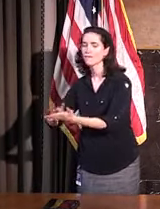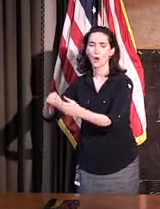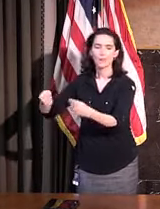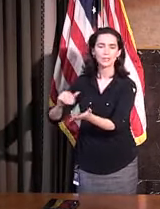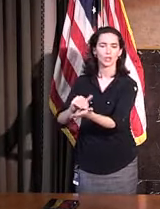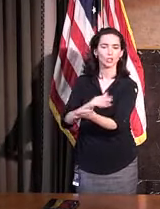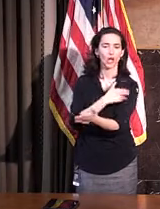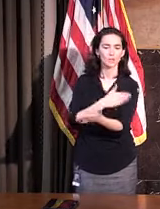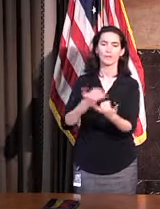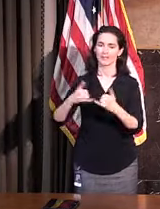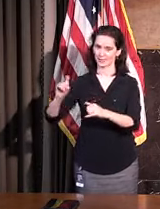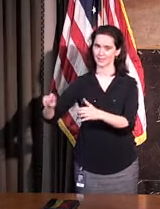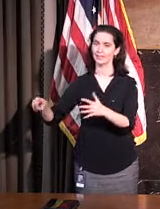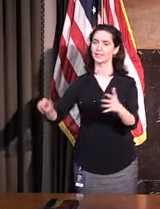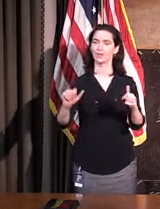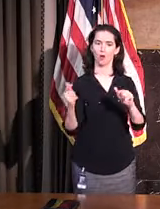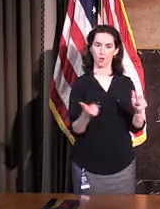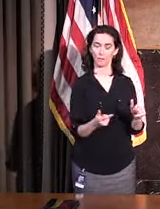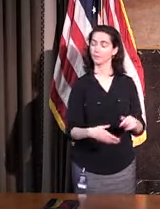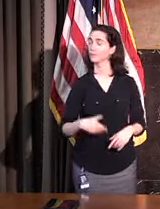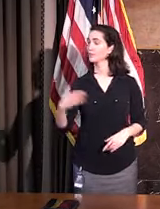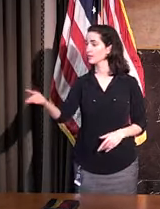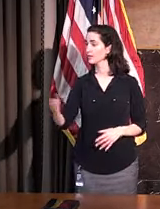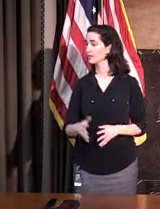pharmacies, hospitals. Yes, sir.